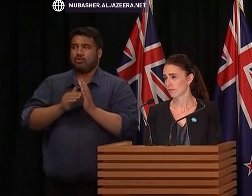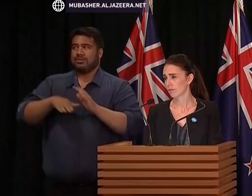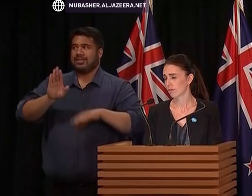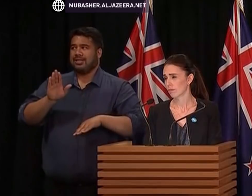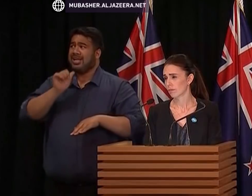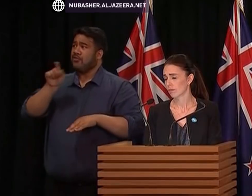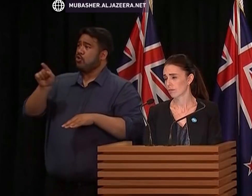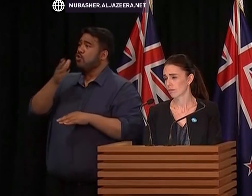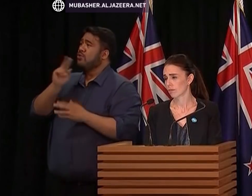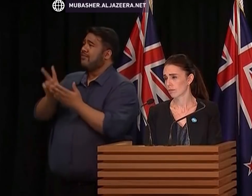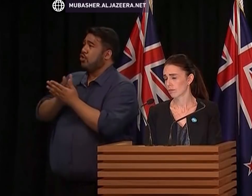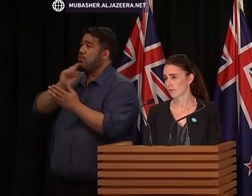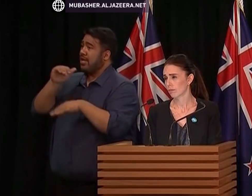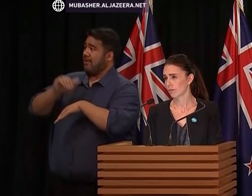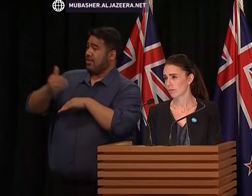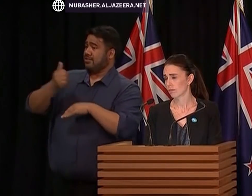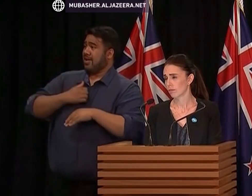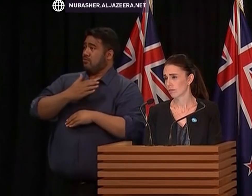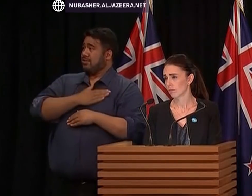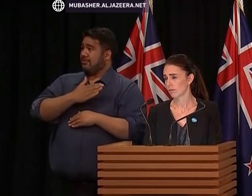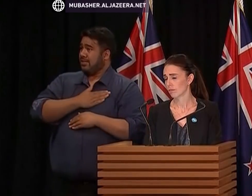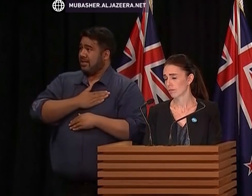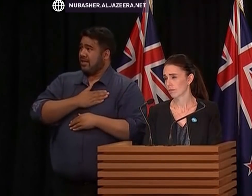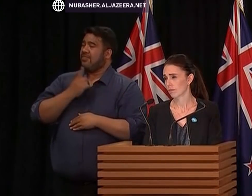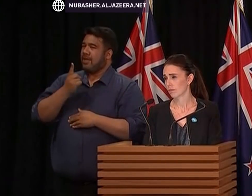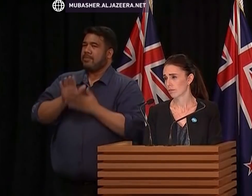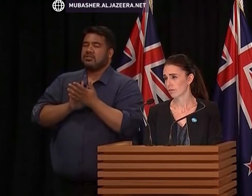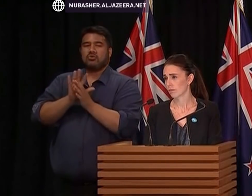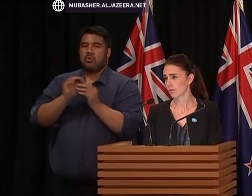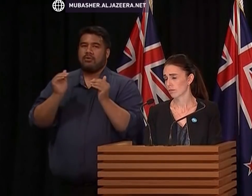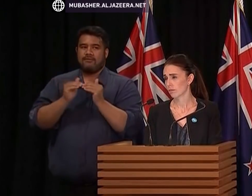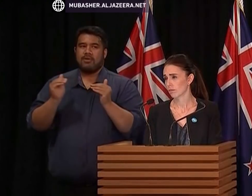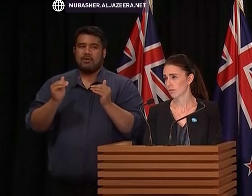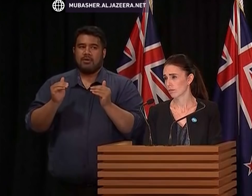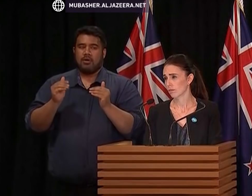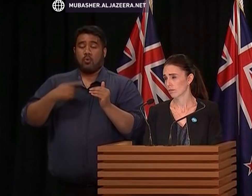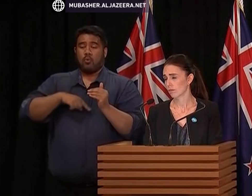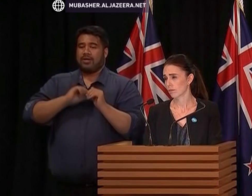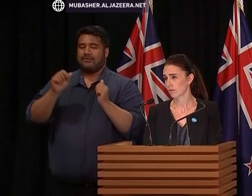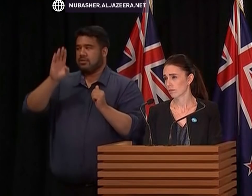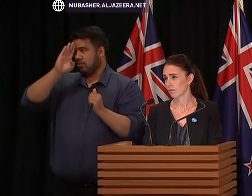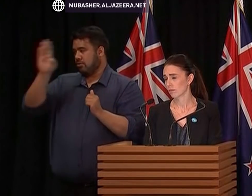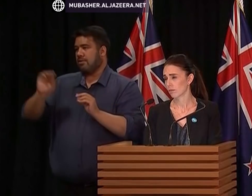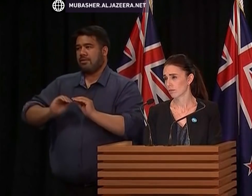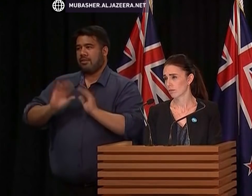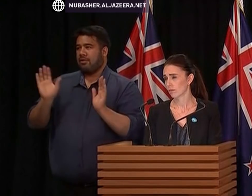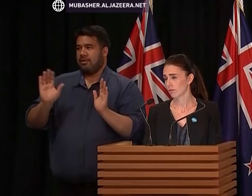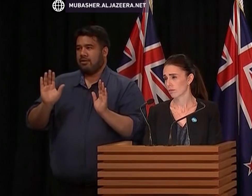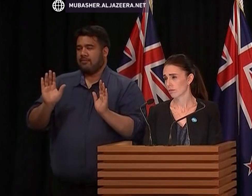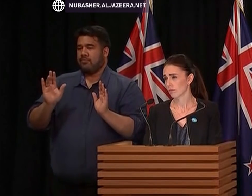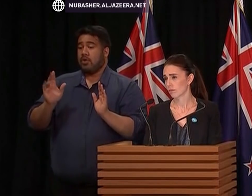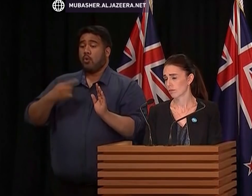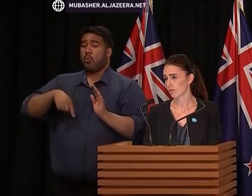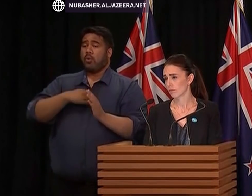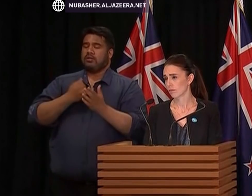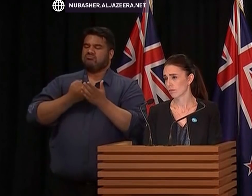of the New Zealand people and our people abroad, and it's totally unfair. In short, we made it very clear that we oppose